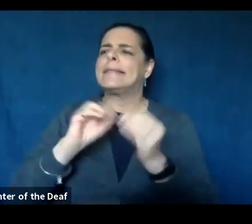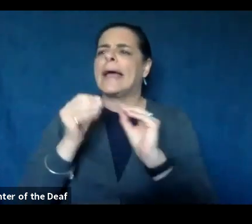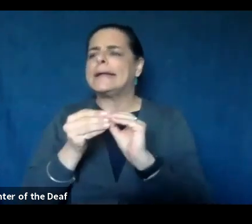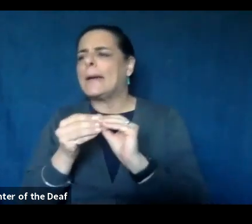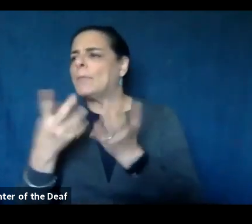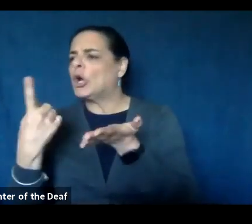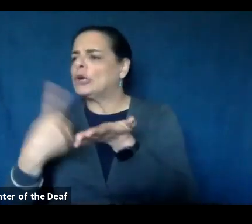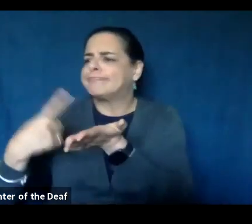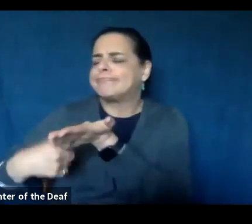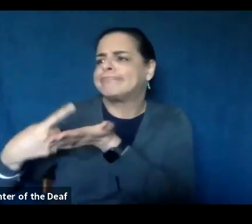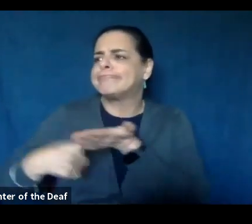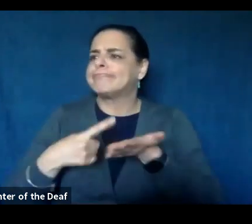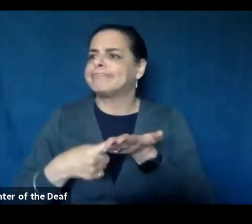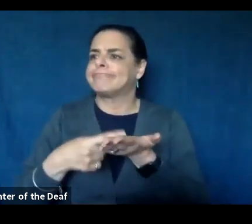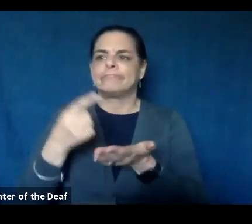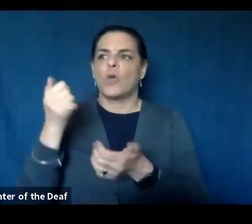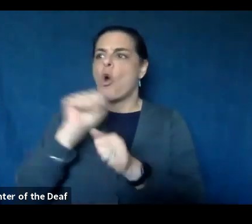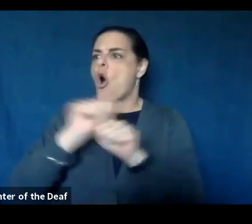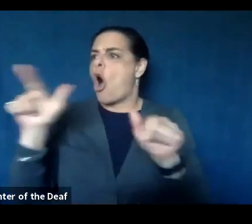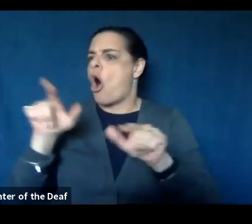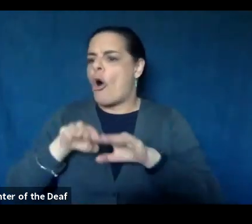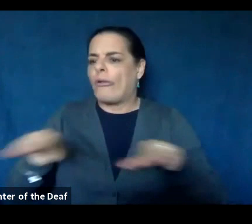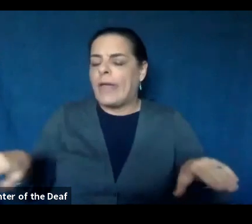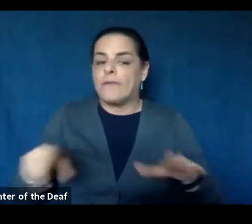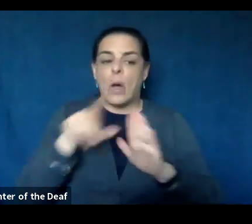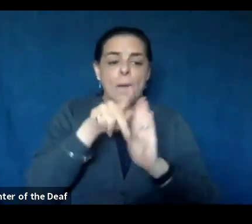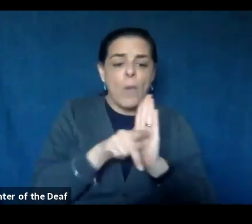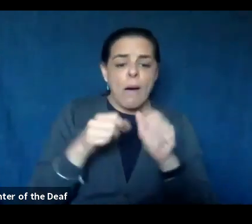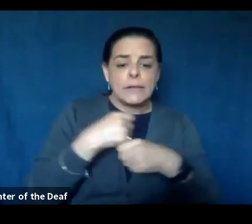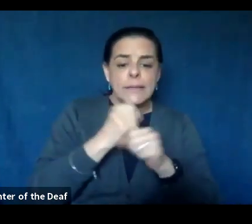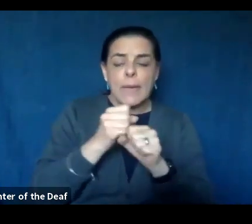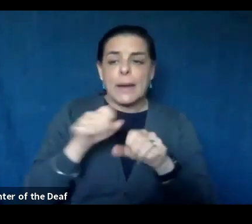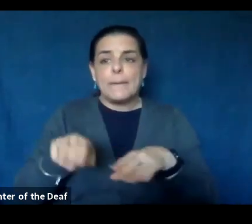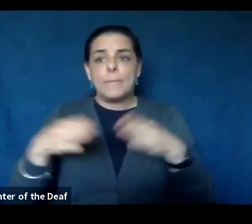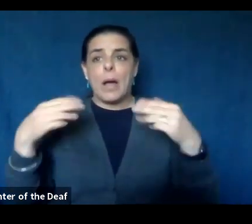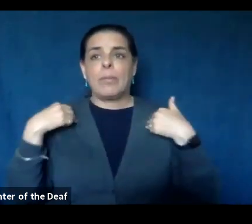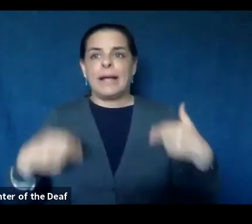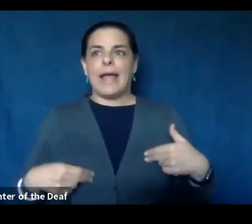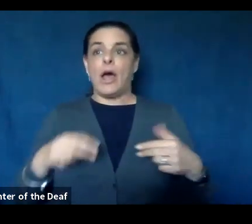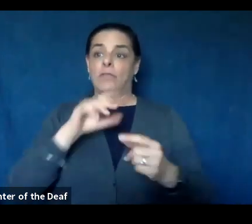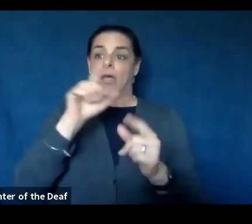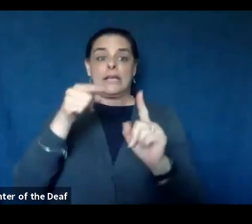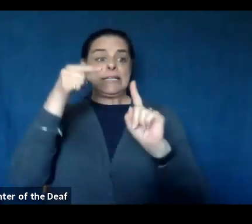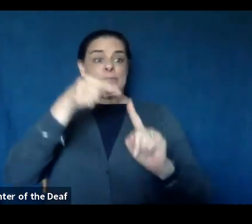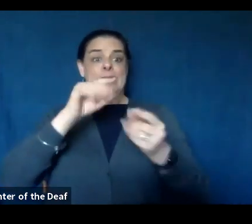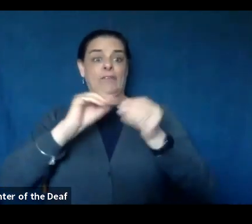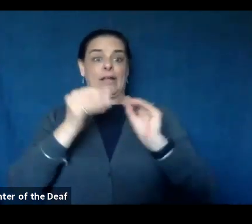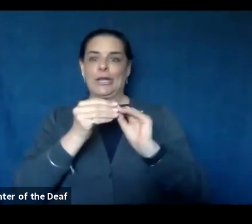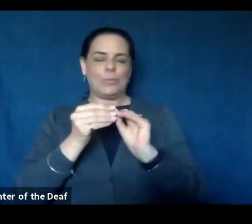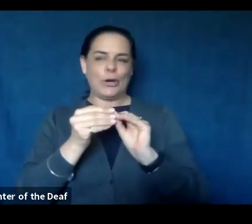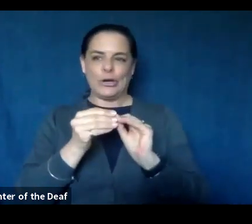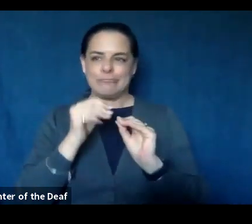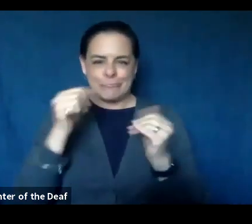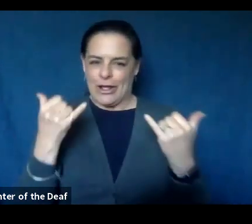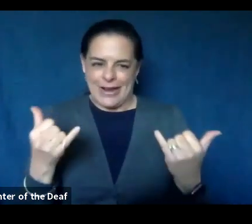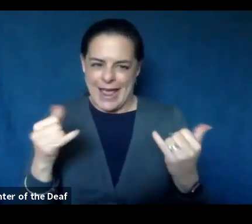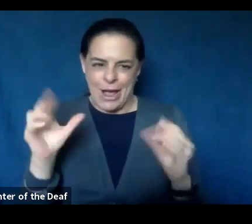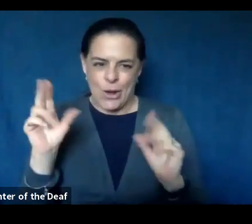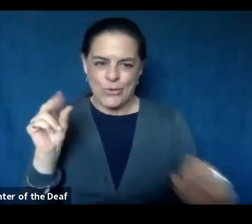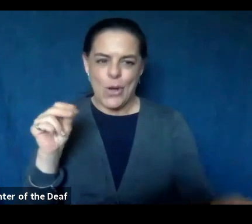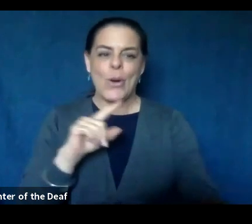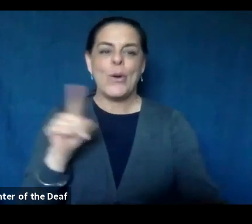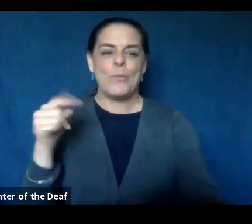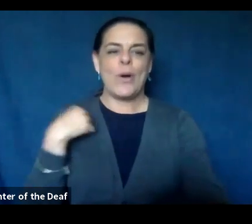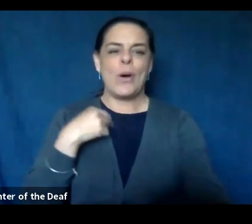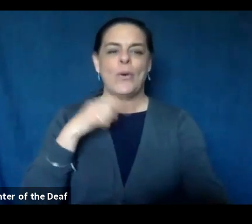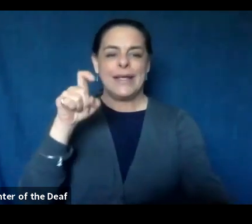levels of government, from public health and policymakers. There's not a magic number right now for that. But what we need to be able to do is